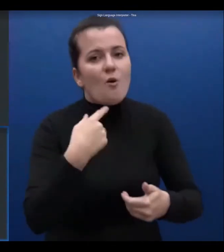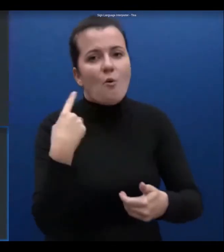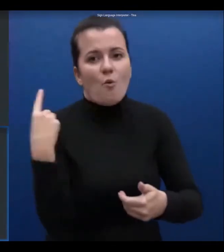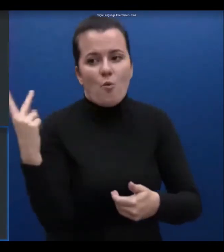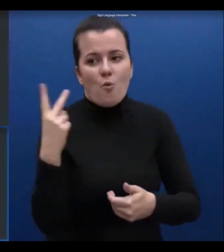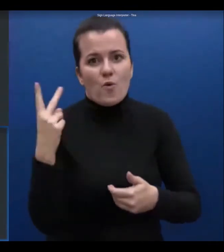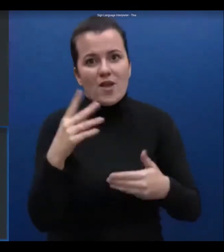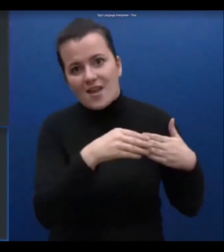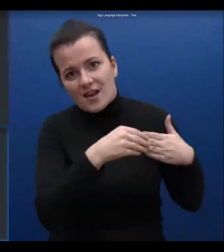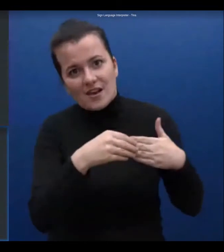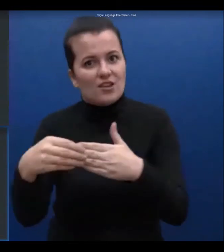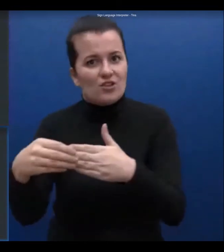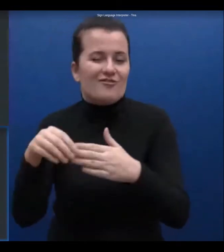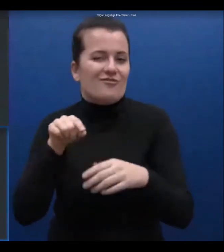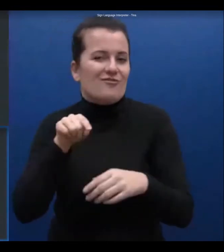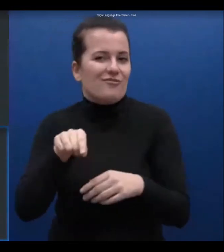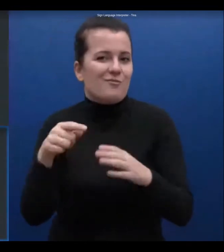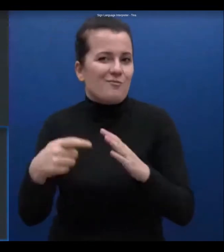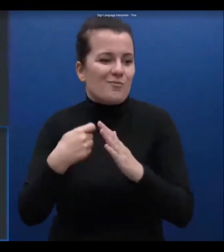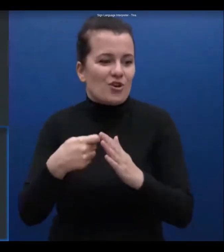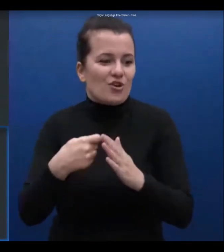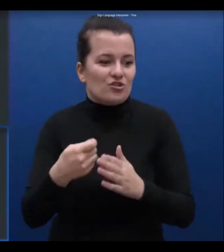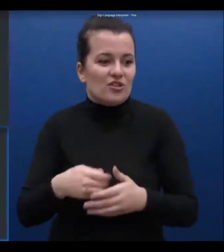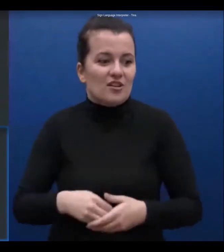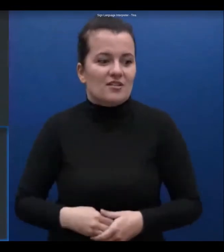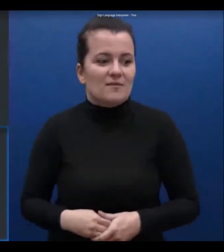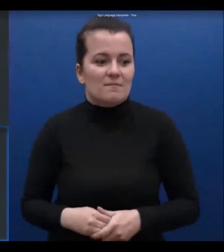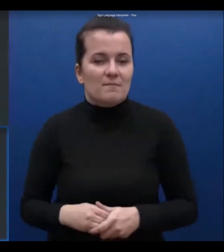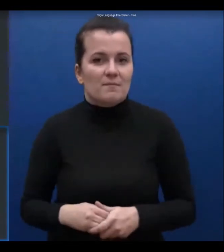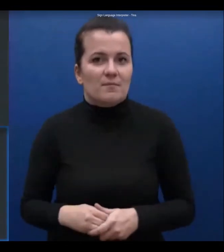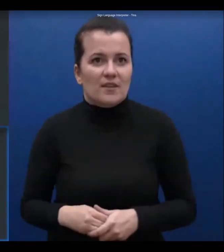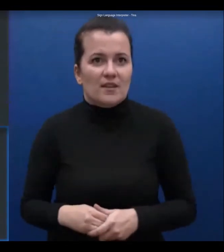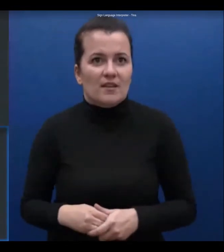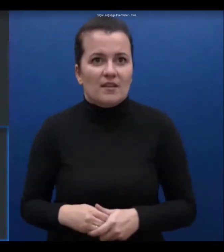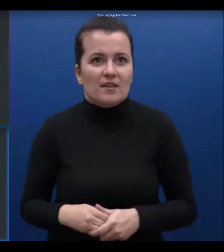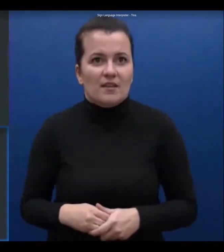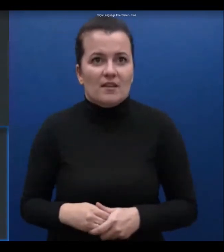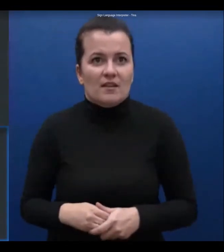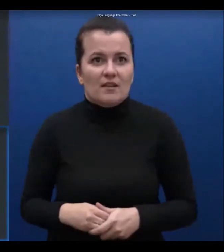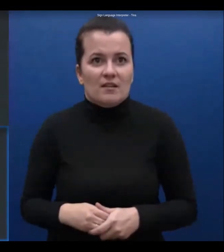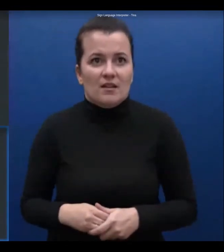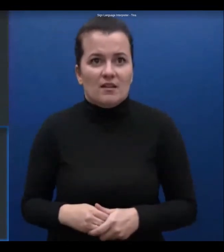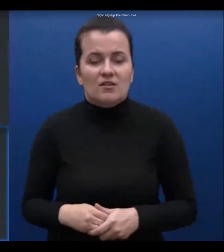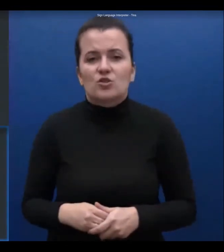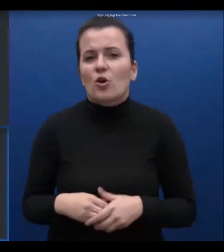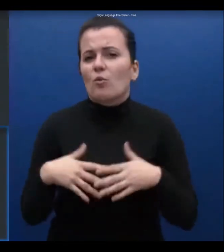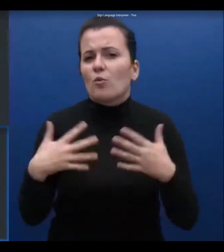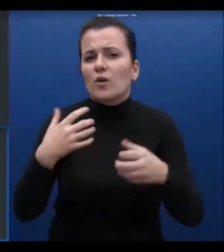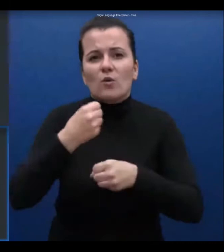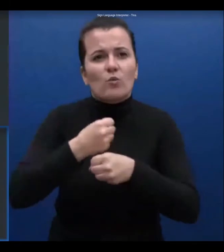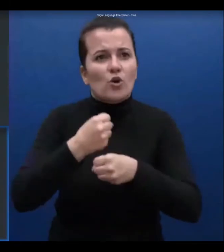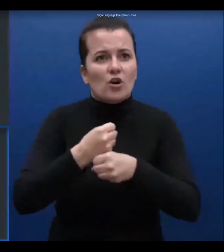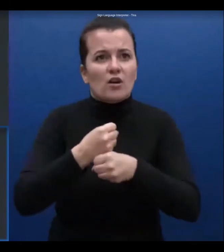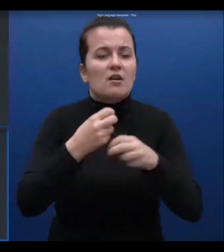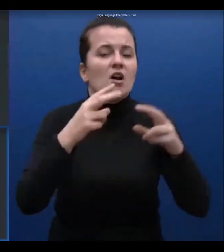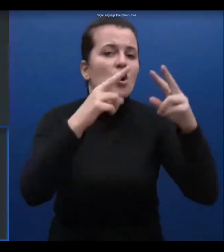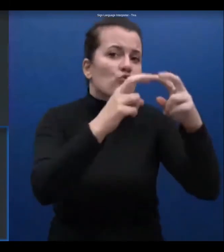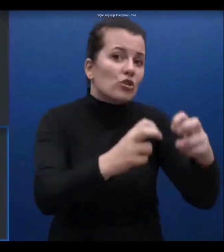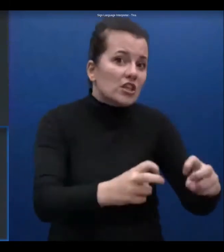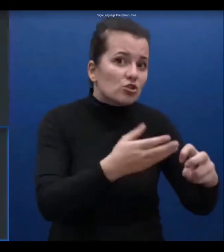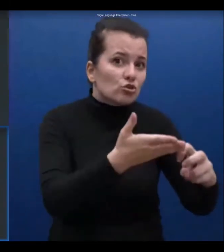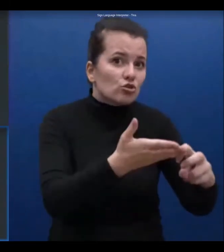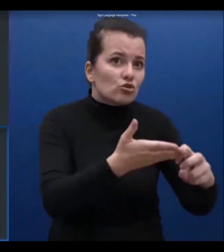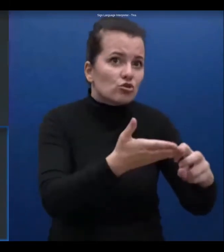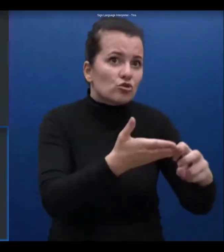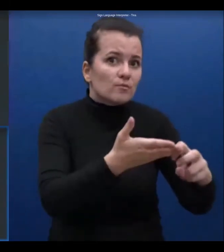ROC World Package. In particular, our work has been like a bridge between the research part of